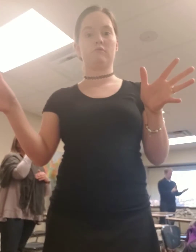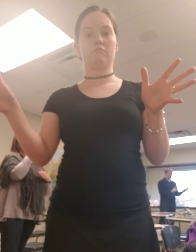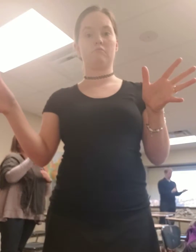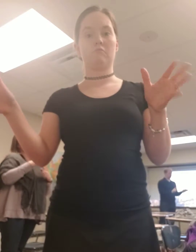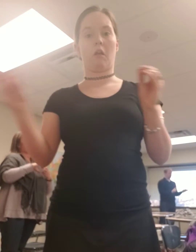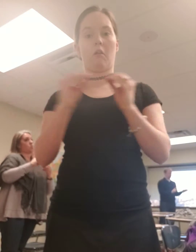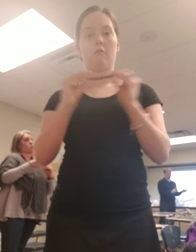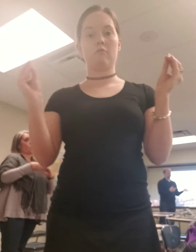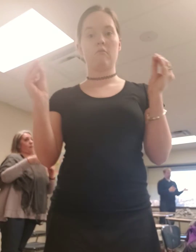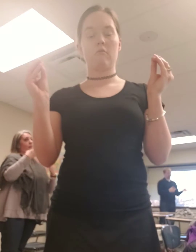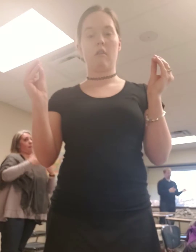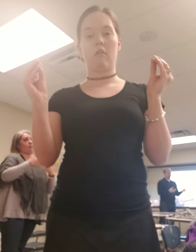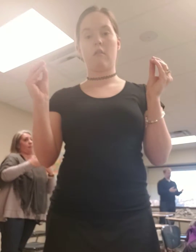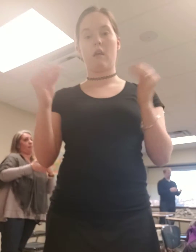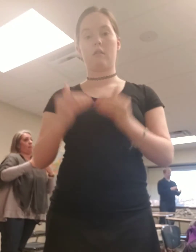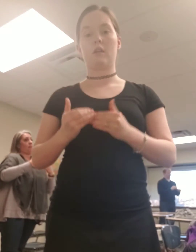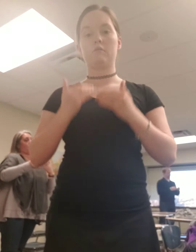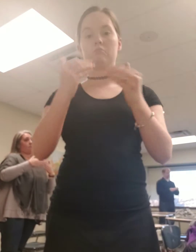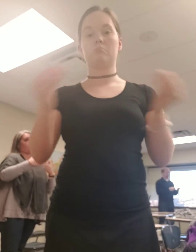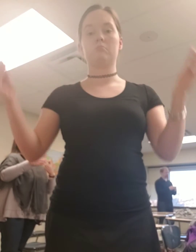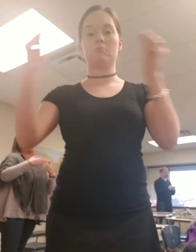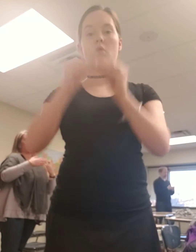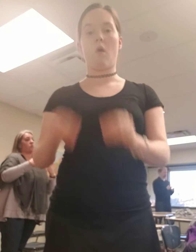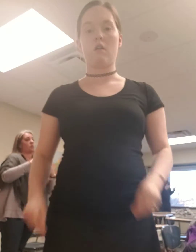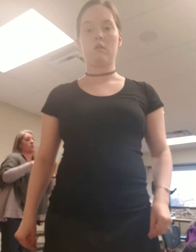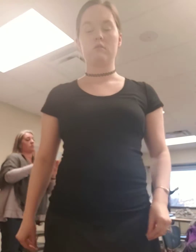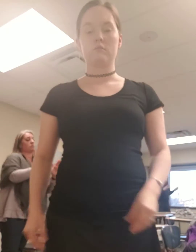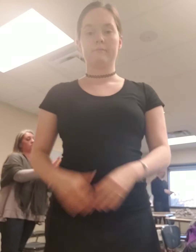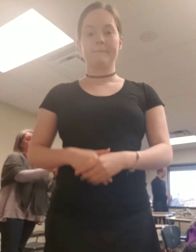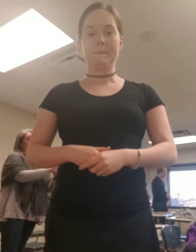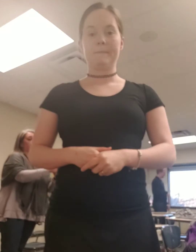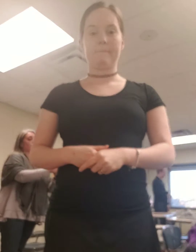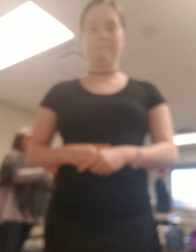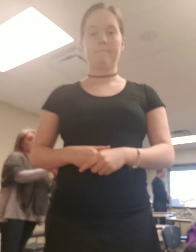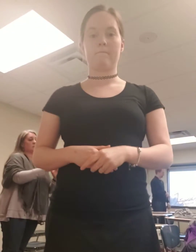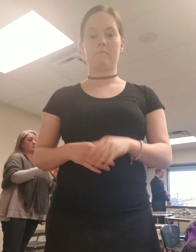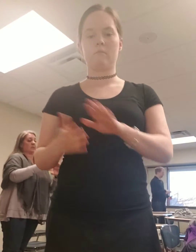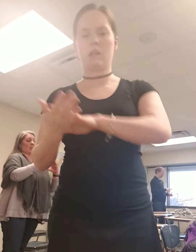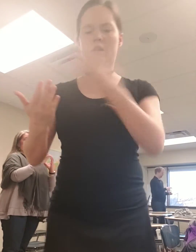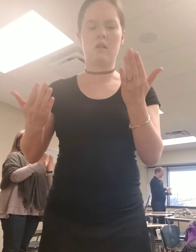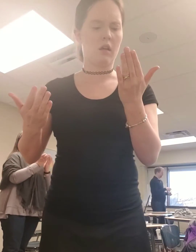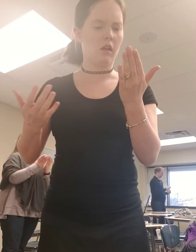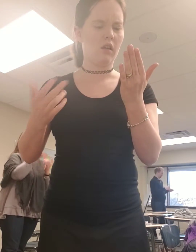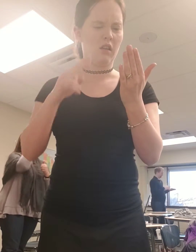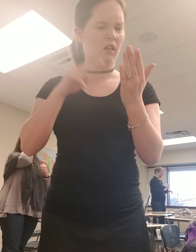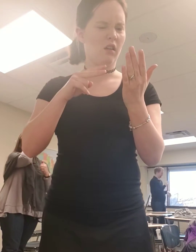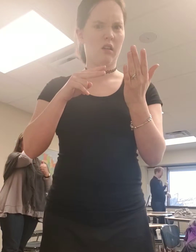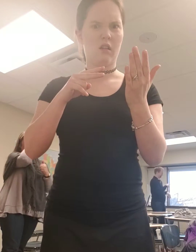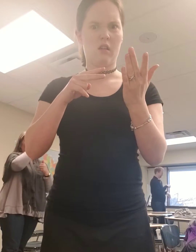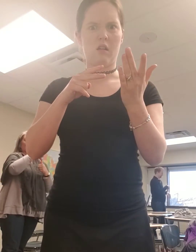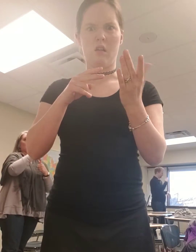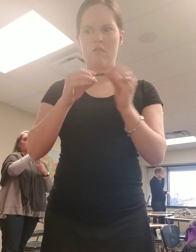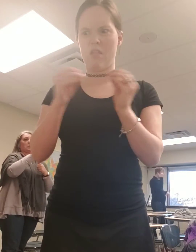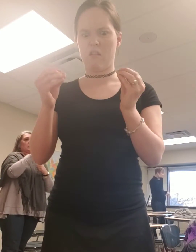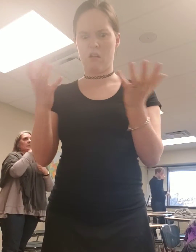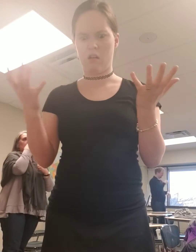Why? Were you looking for something else? Were you wanting to turn the page and read something else? Why in the world would Ray Bradbury